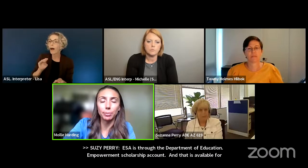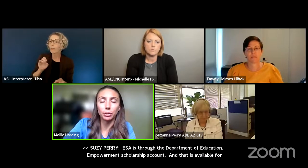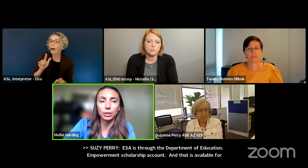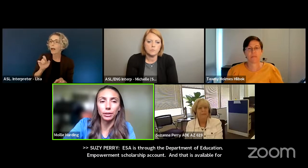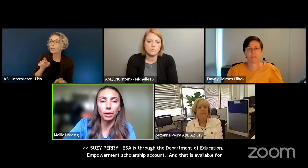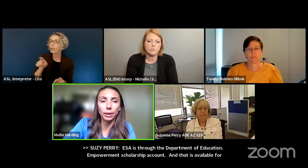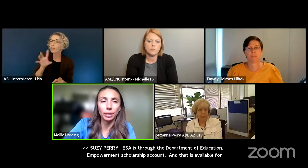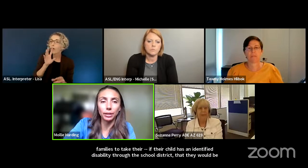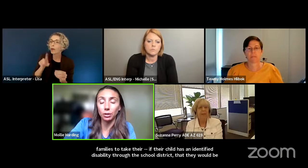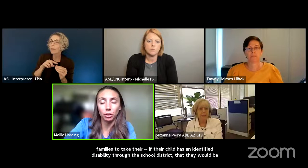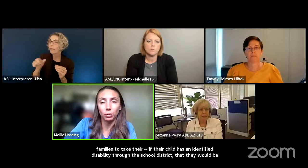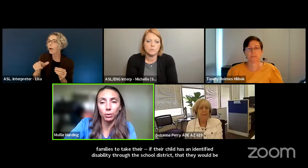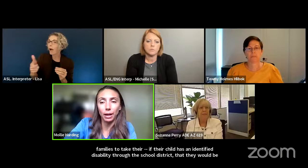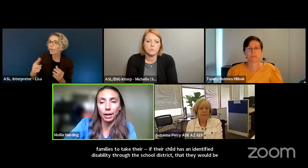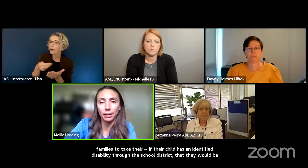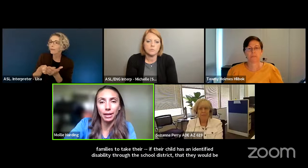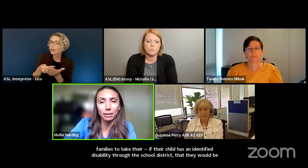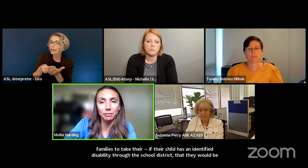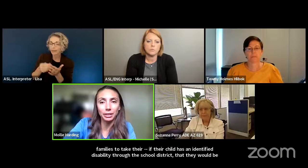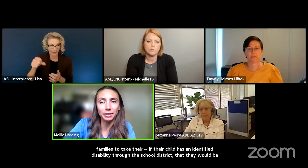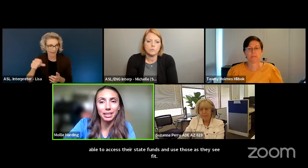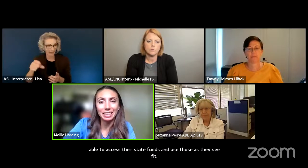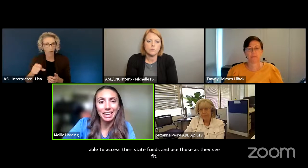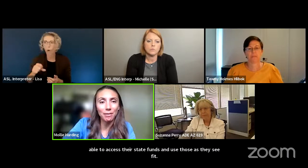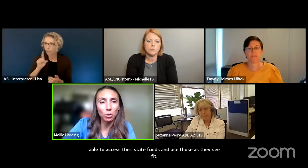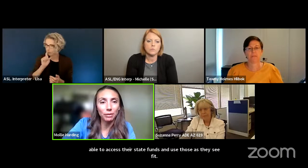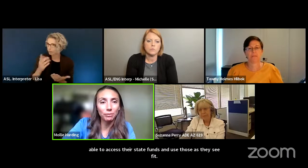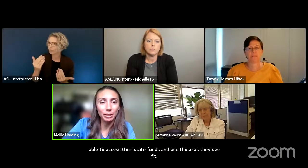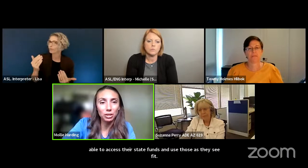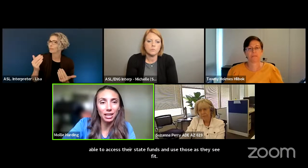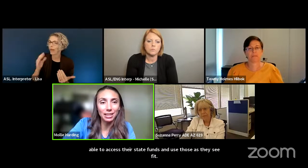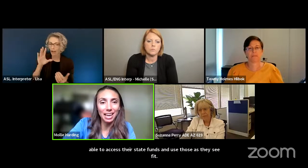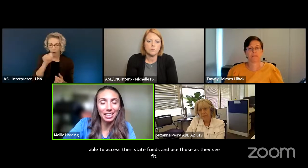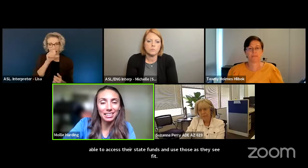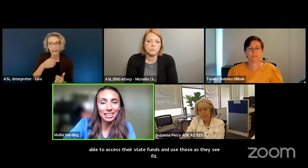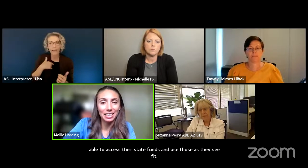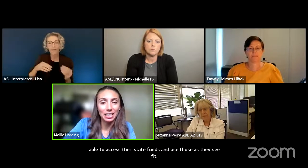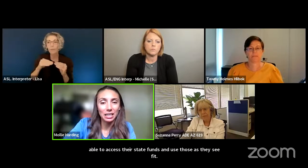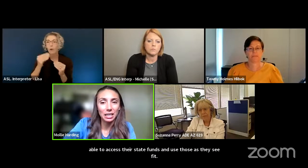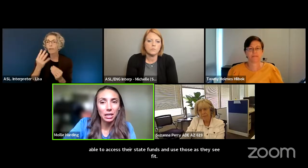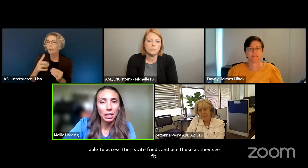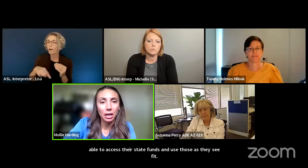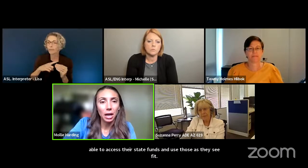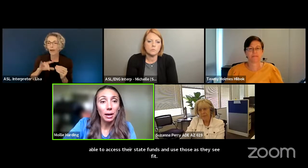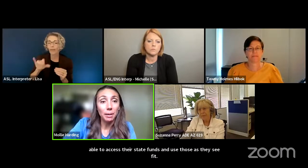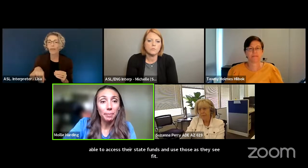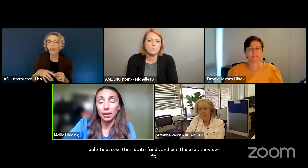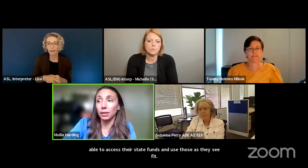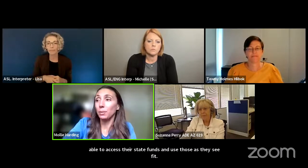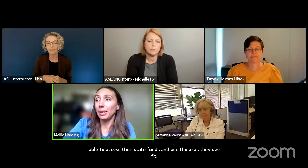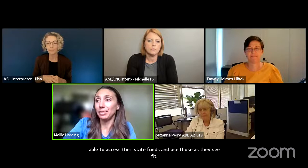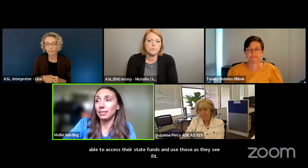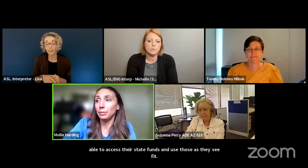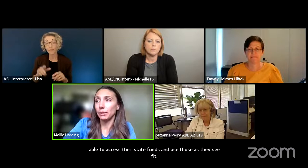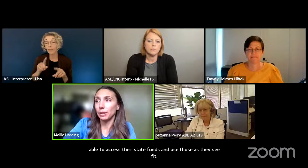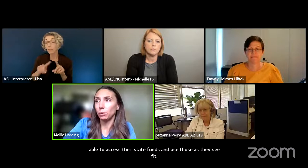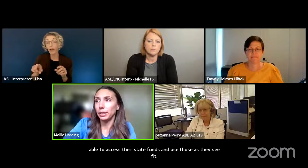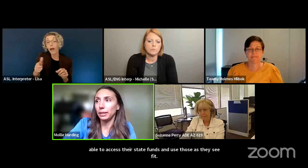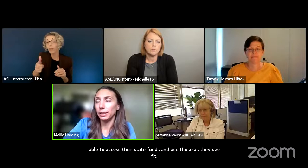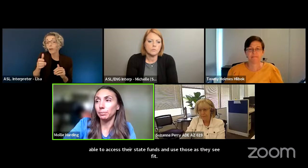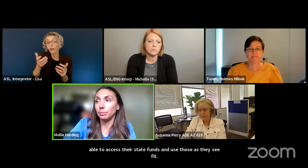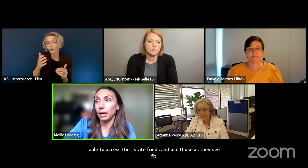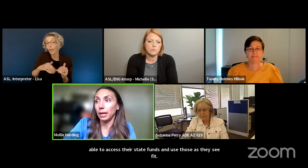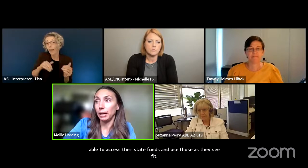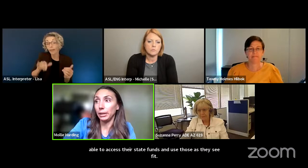Yes. funding opportunity. Okay, yeah, sure. Well, I'd love to have more information on that. But otherwise, it seems